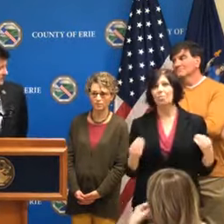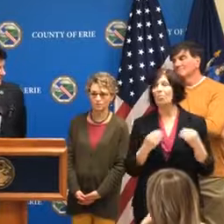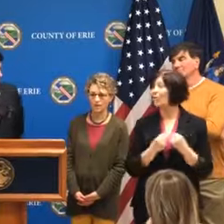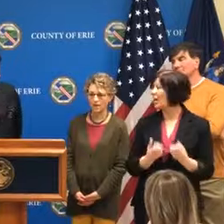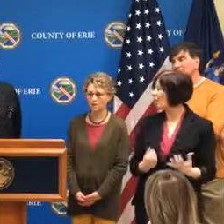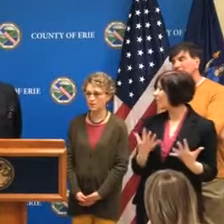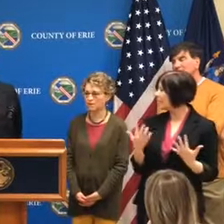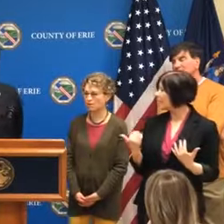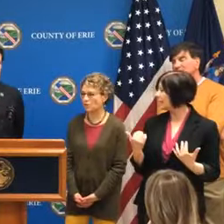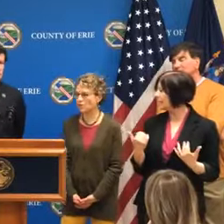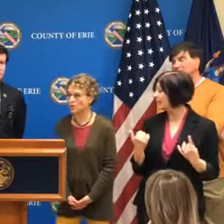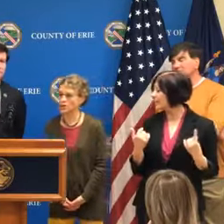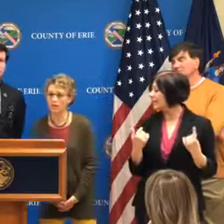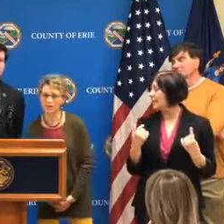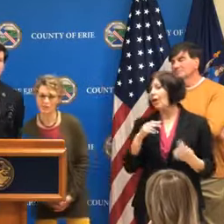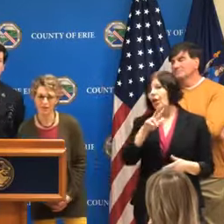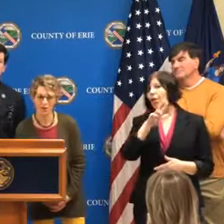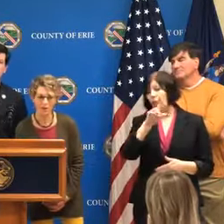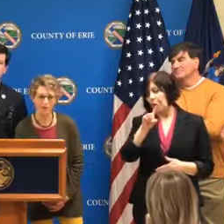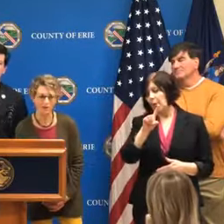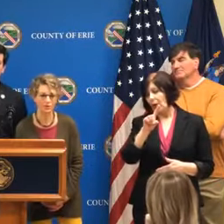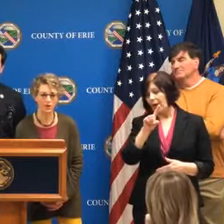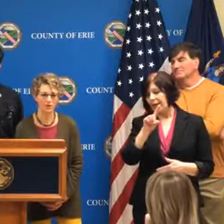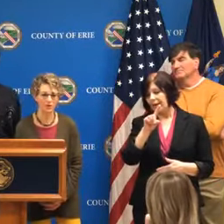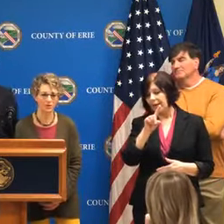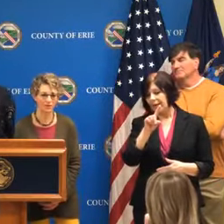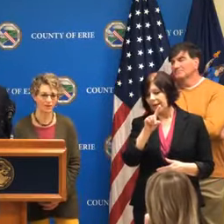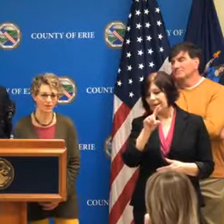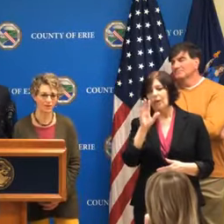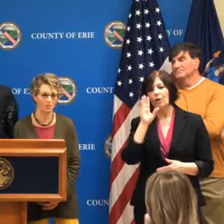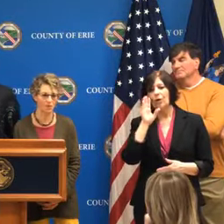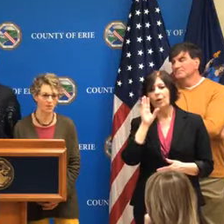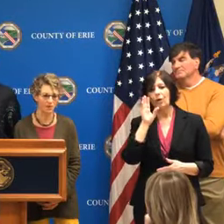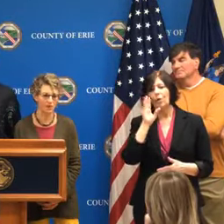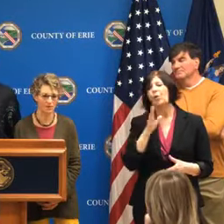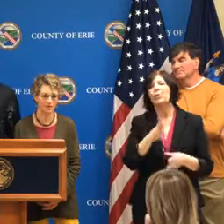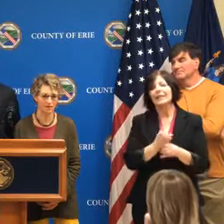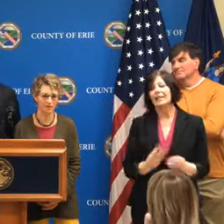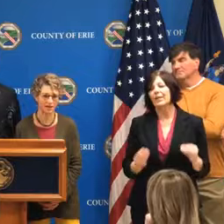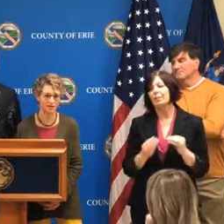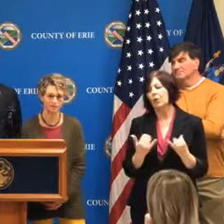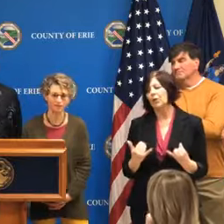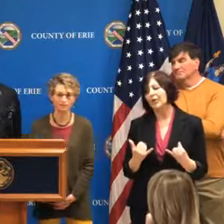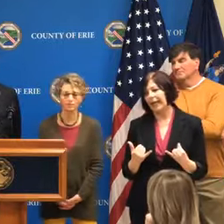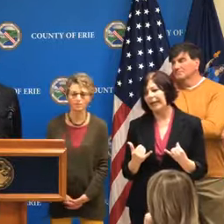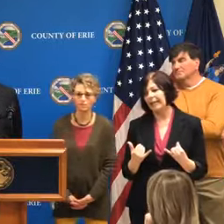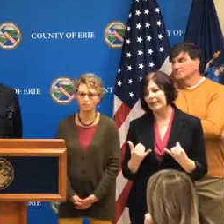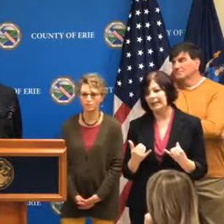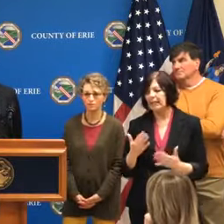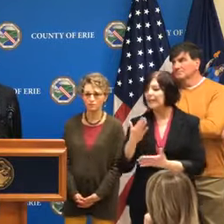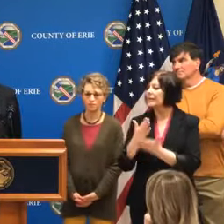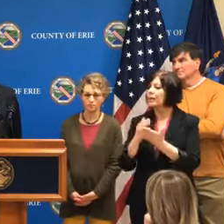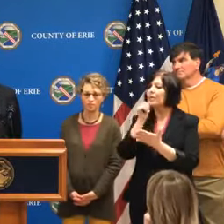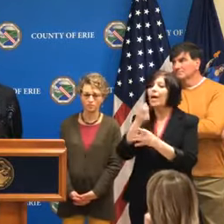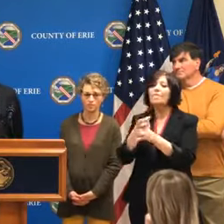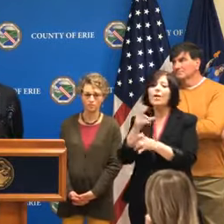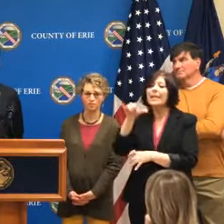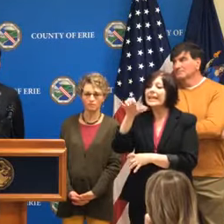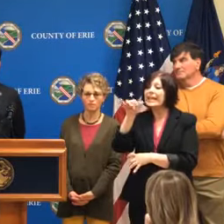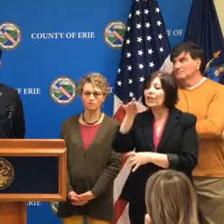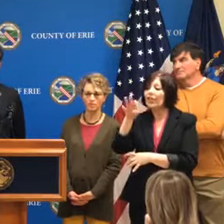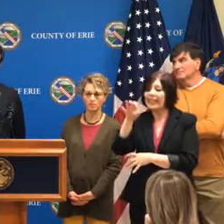you say? Well, 31 that we know of, but we're going to be receiving more specimens in today. Some of them are not from Erie County. Some of them